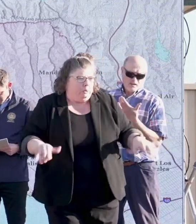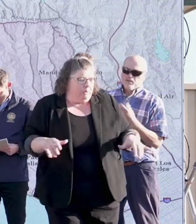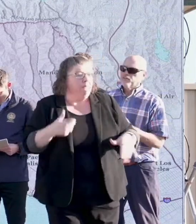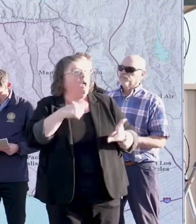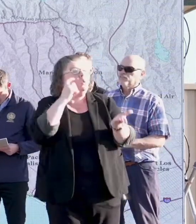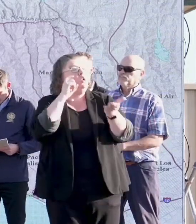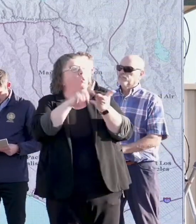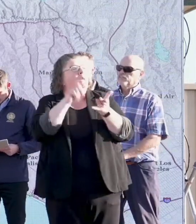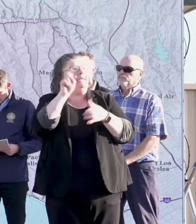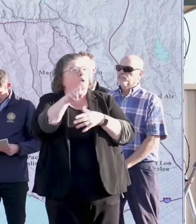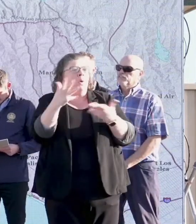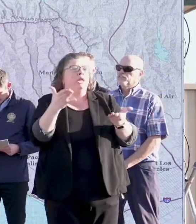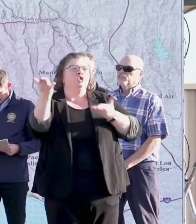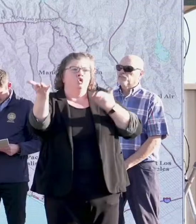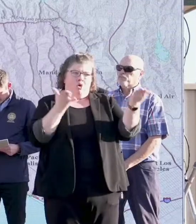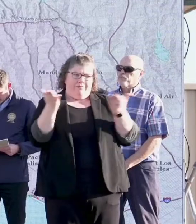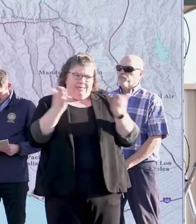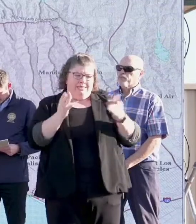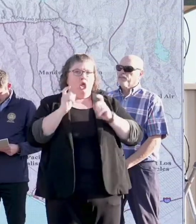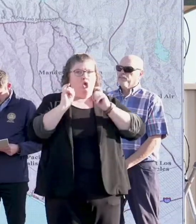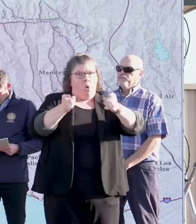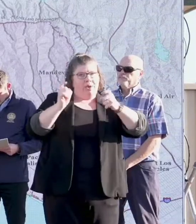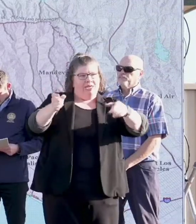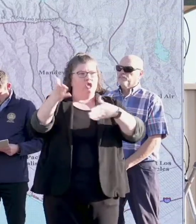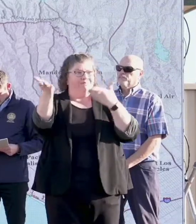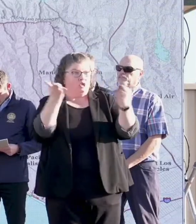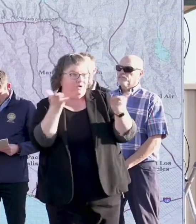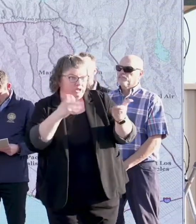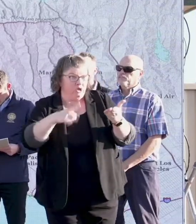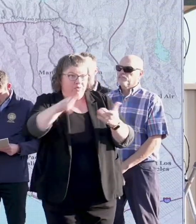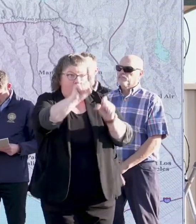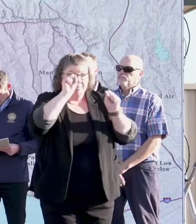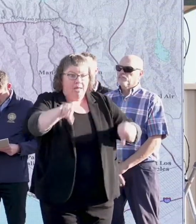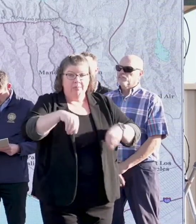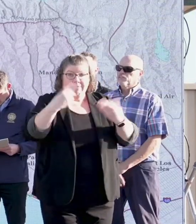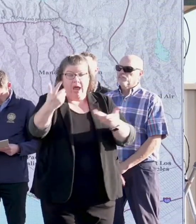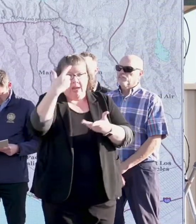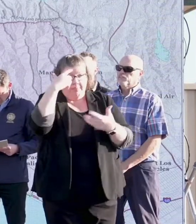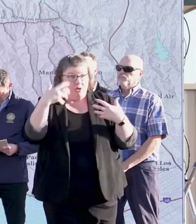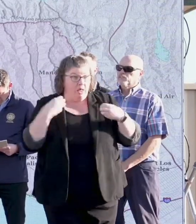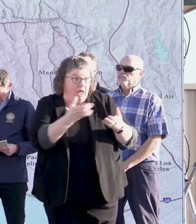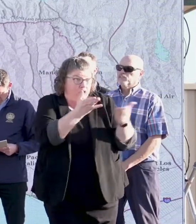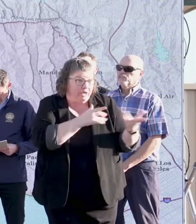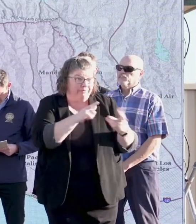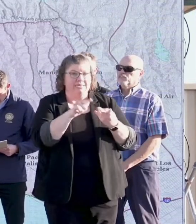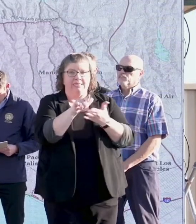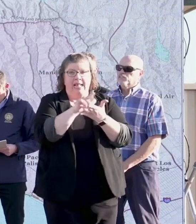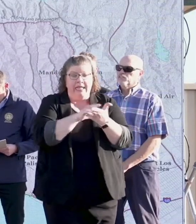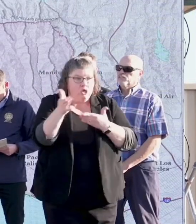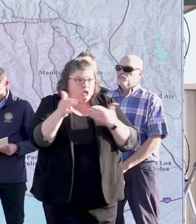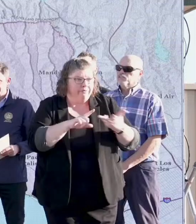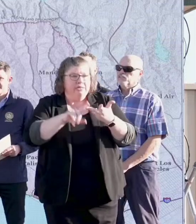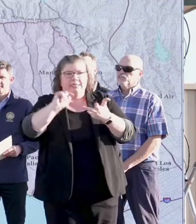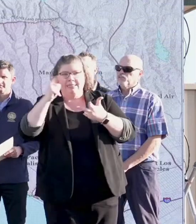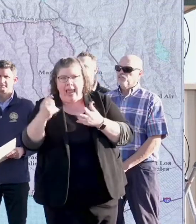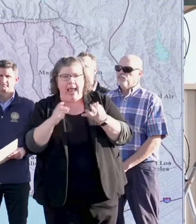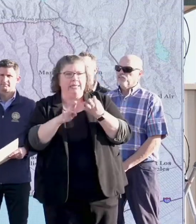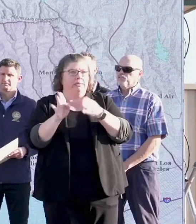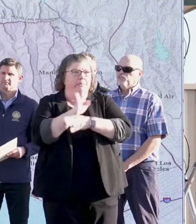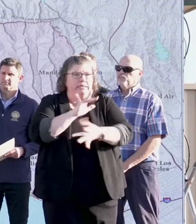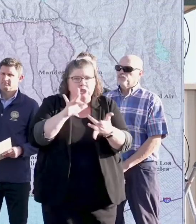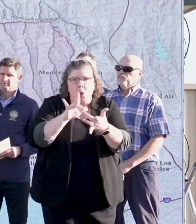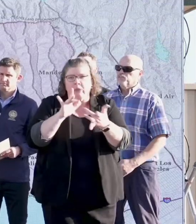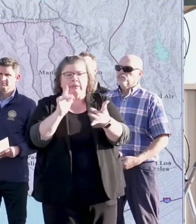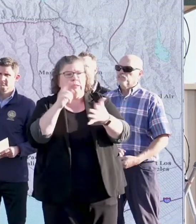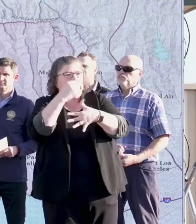the need for services, donation of services. So if you have the ability to provide mental health services, legal, tax, business consulting, housing